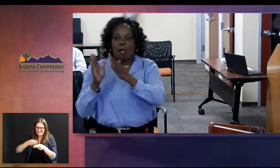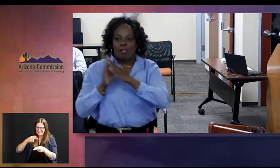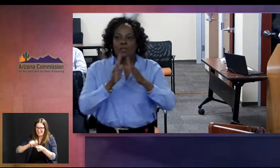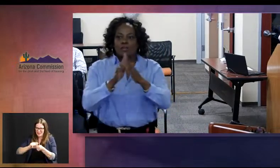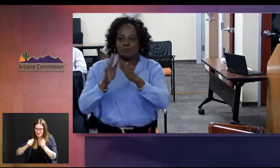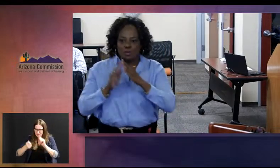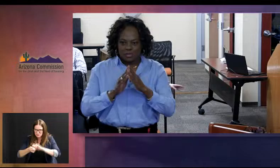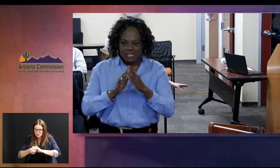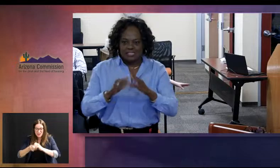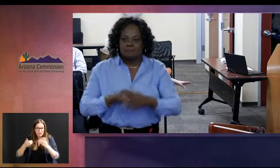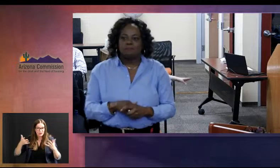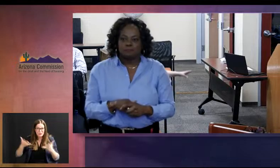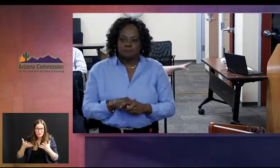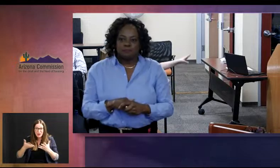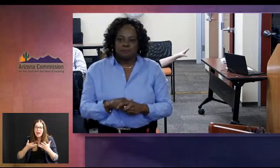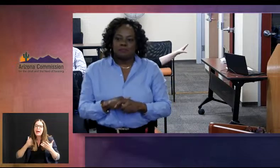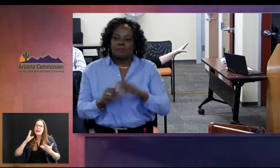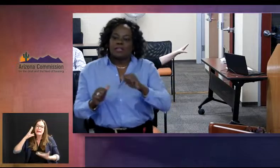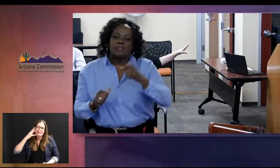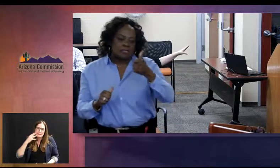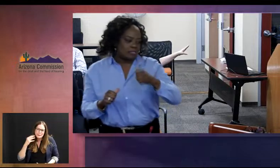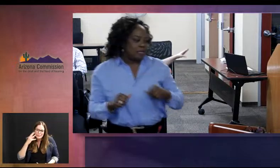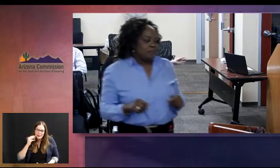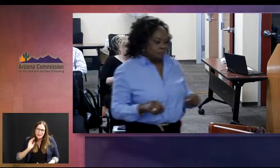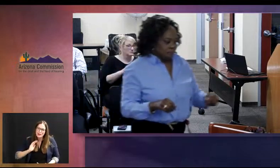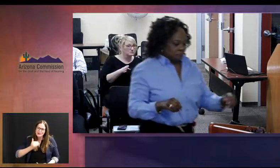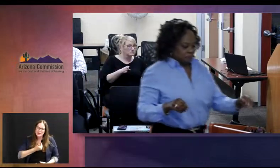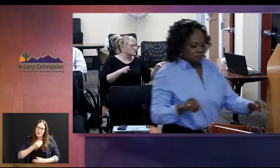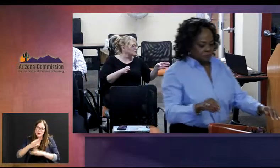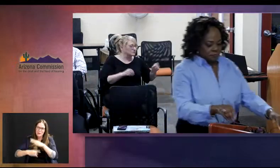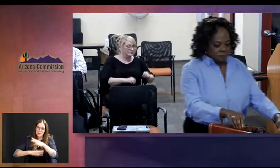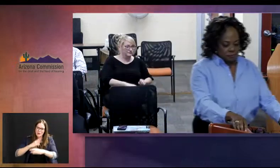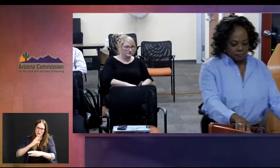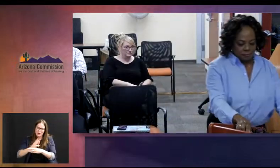which continues to represent all communities.